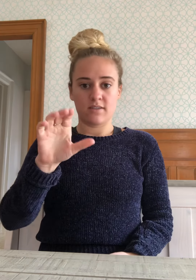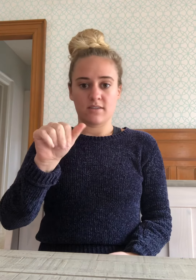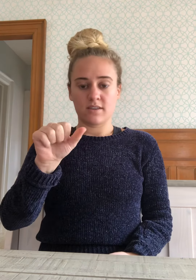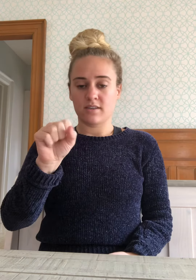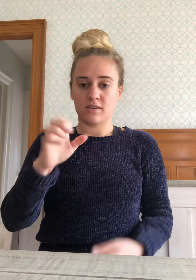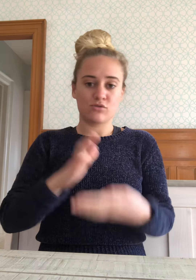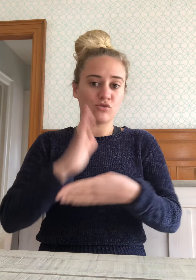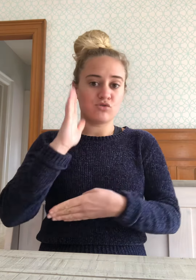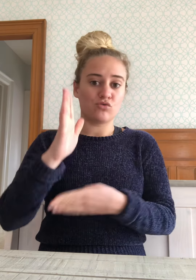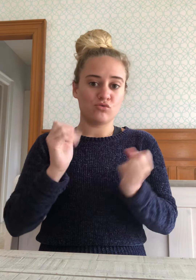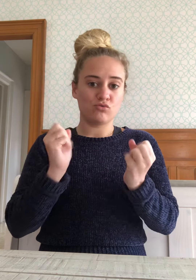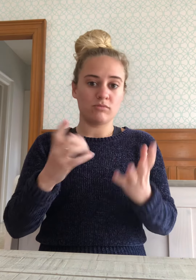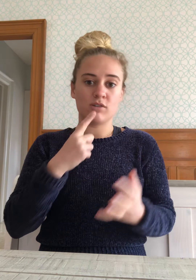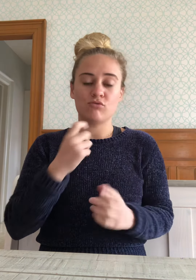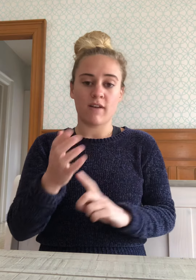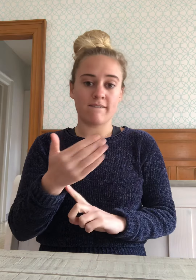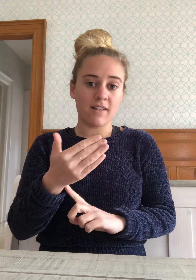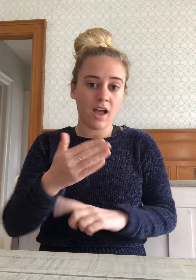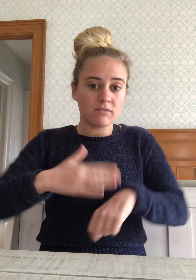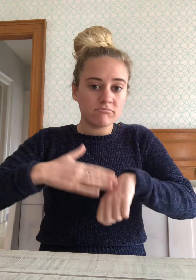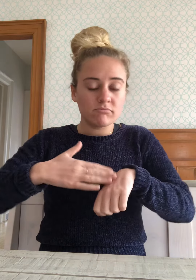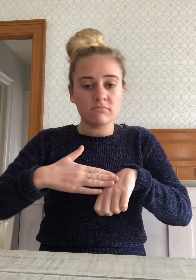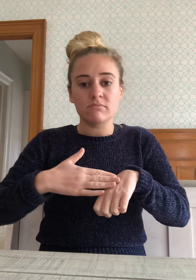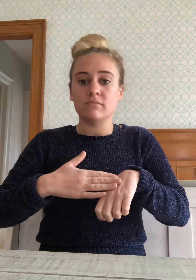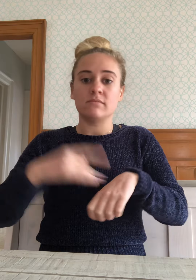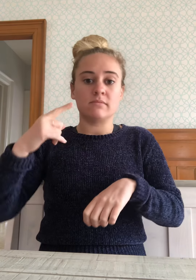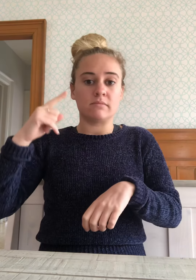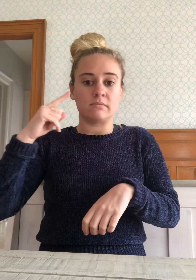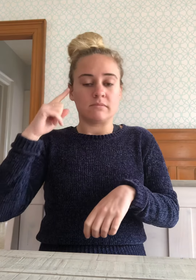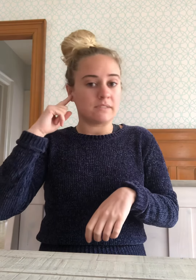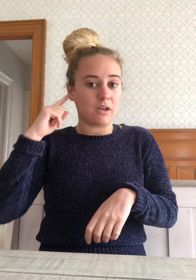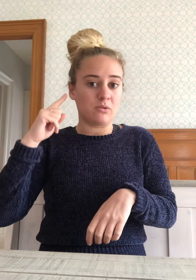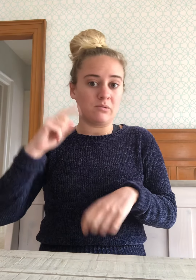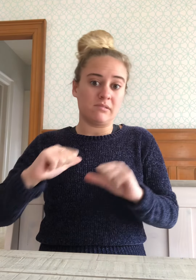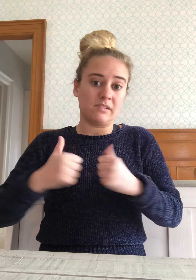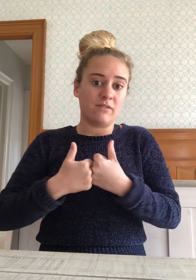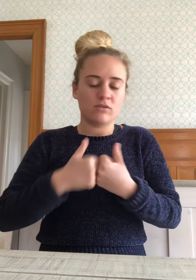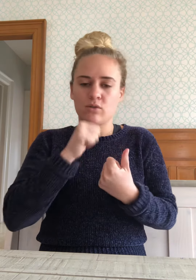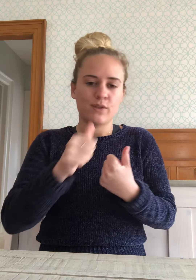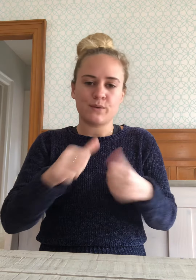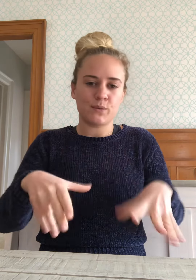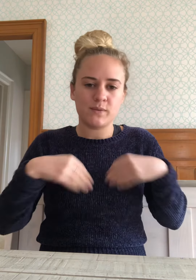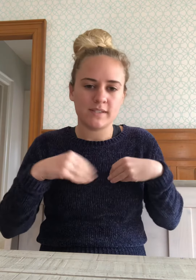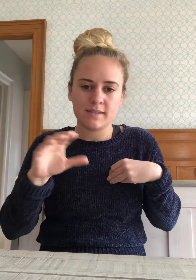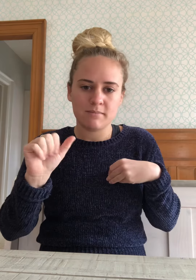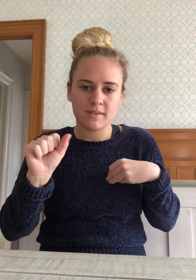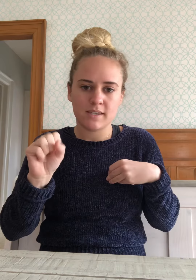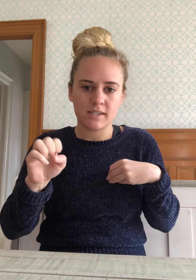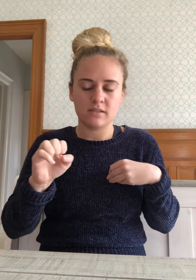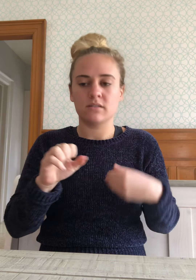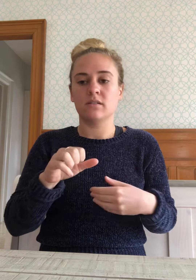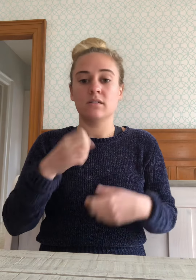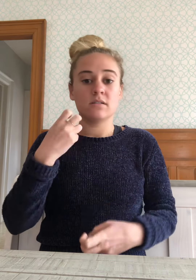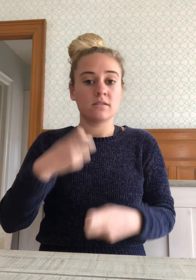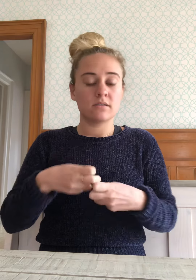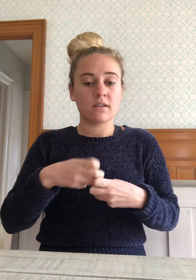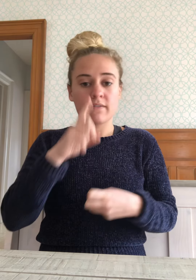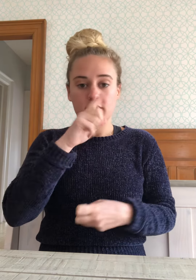flags and sounds like a difficult case, don't take it on. That's the difficult denture cases that become a thorn in the